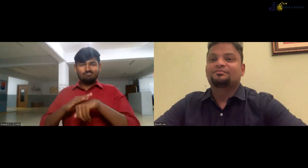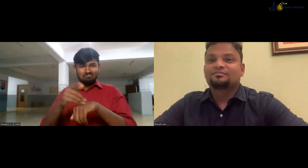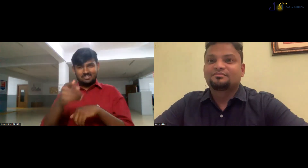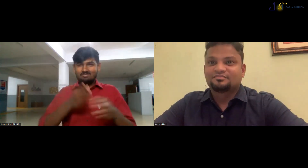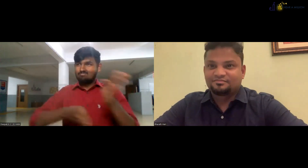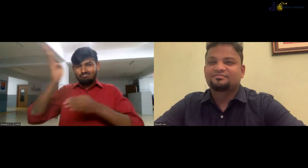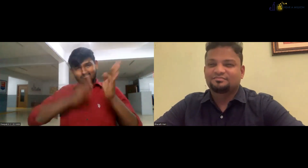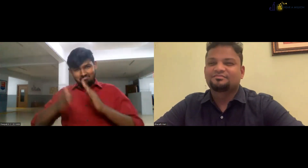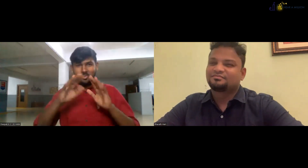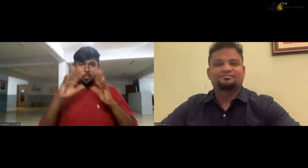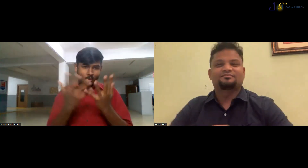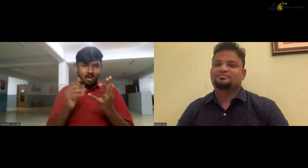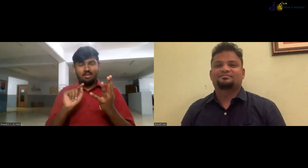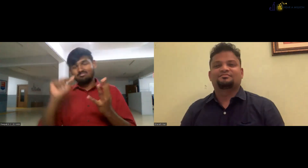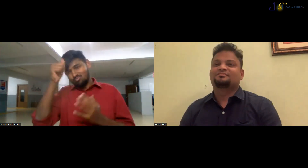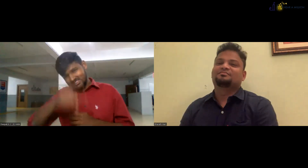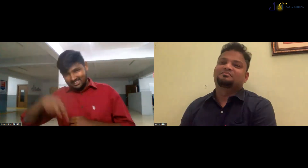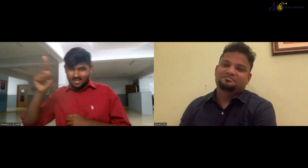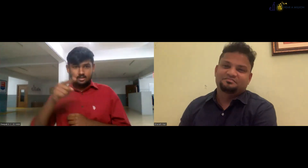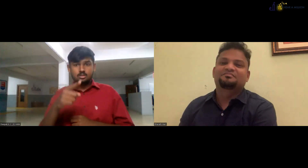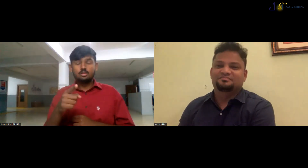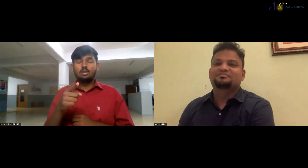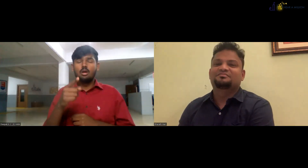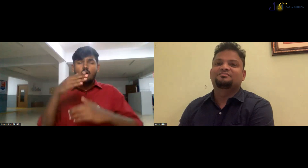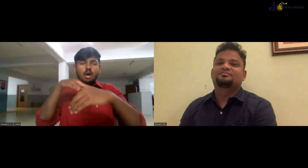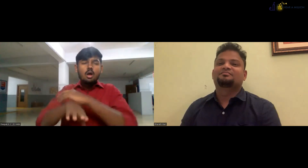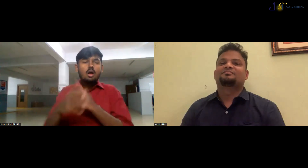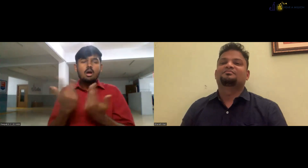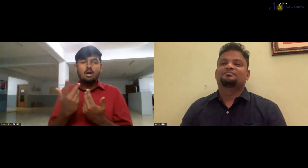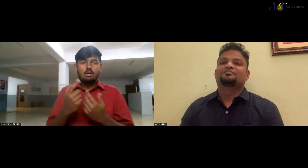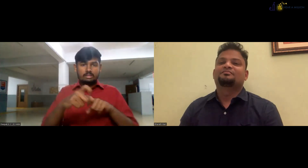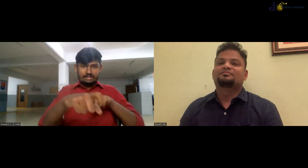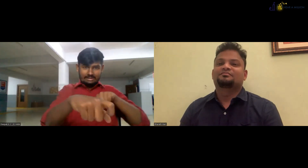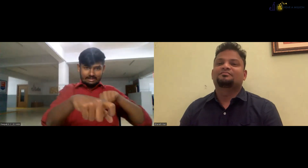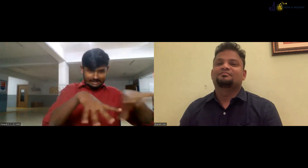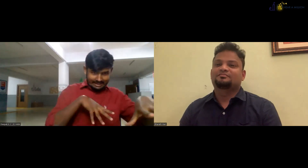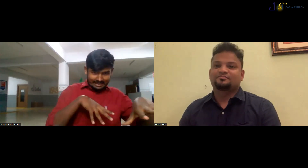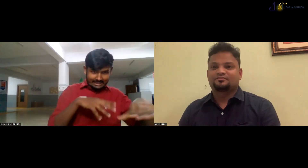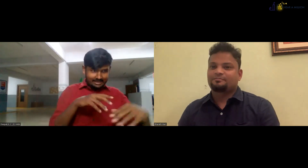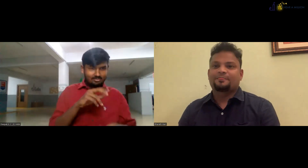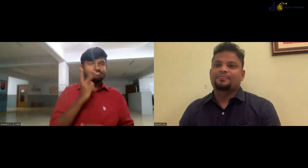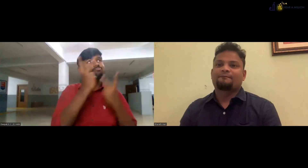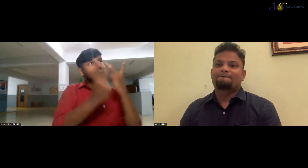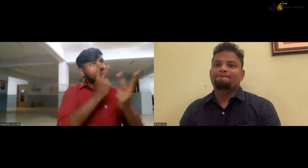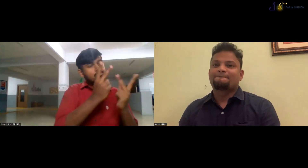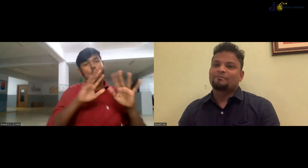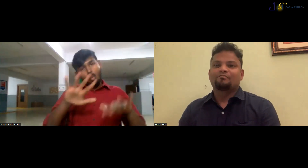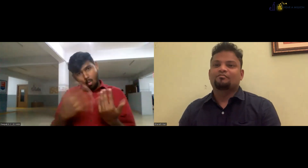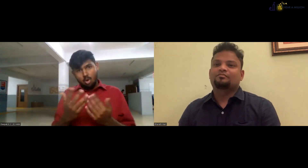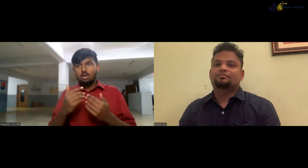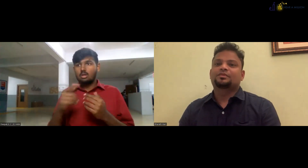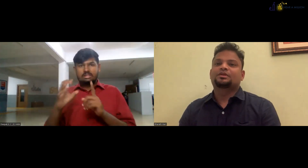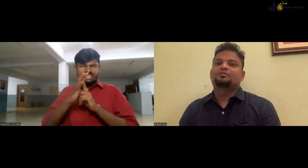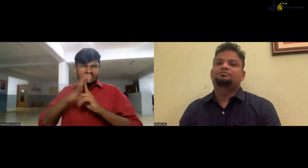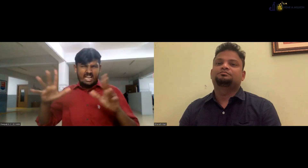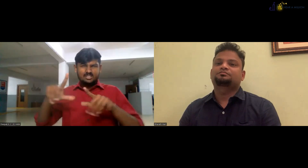So next question I would like to ask you, as you have traveled to the another places and the in foreign